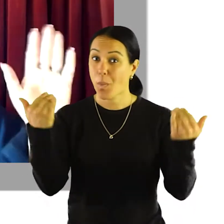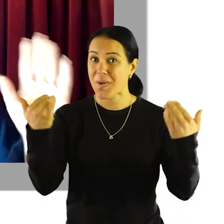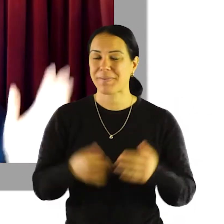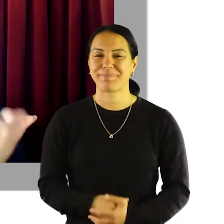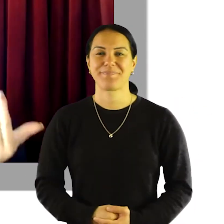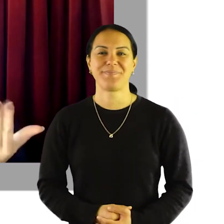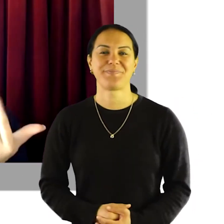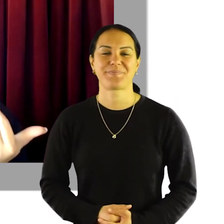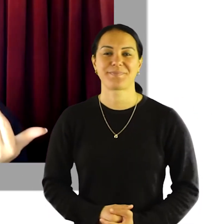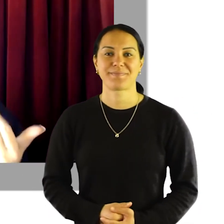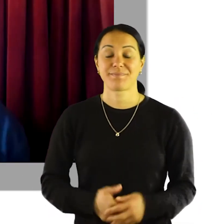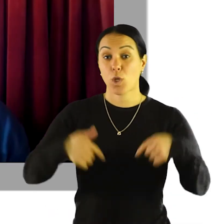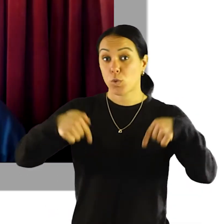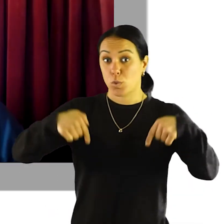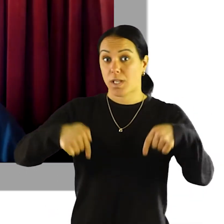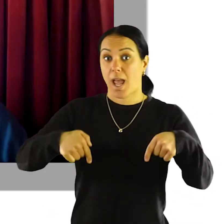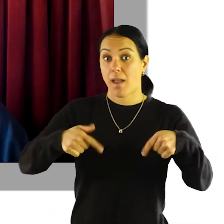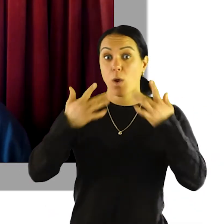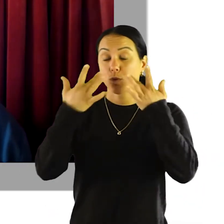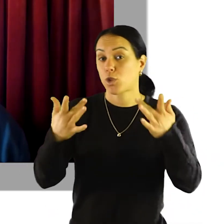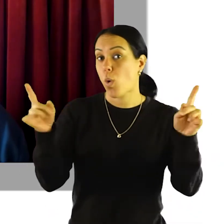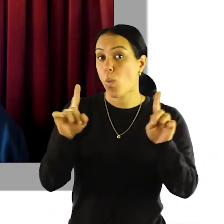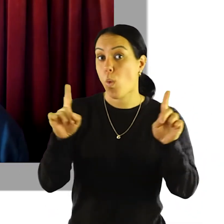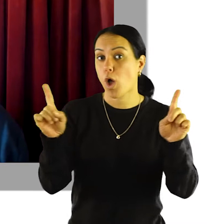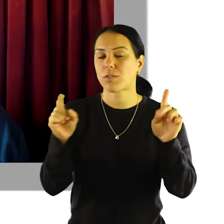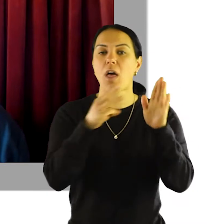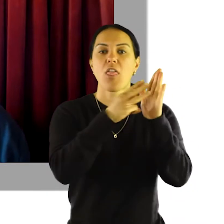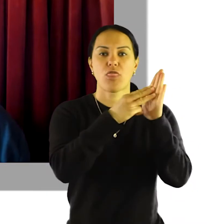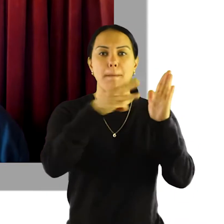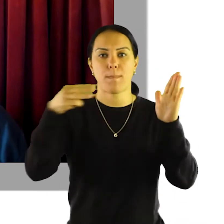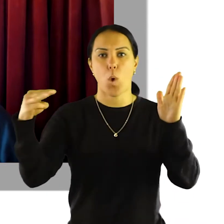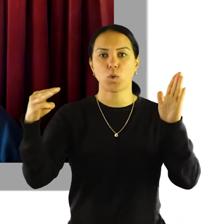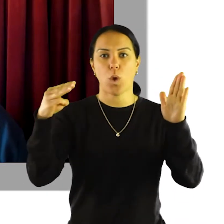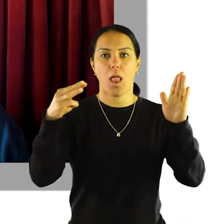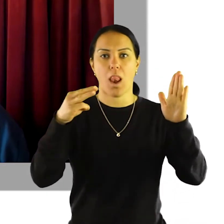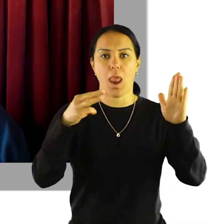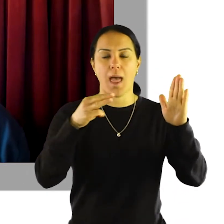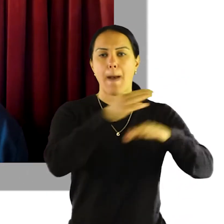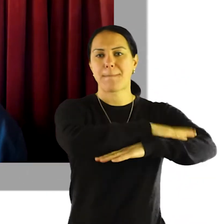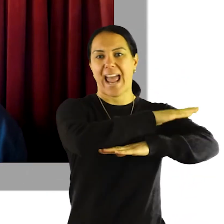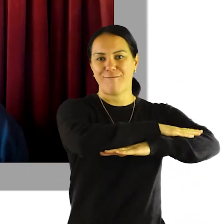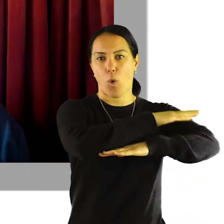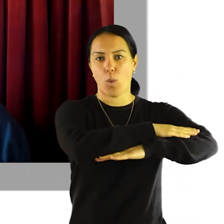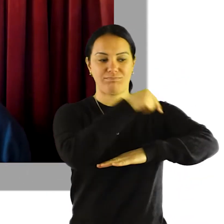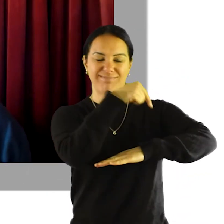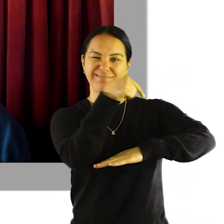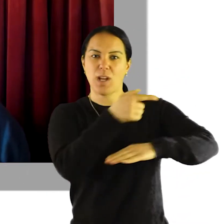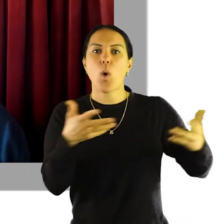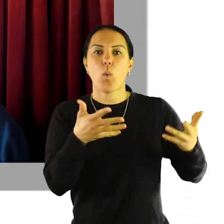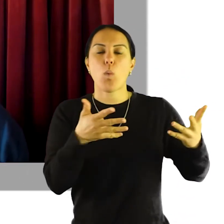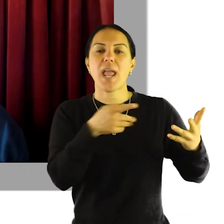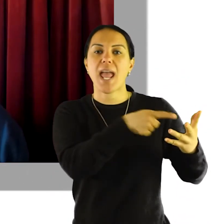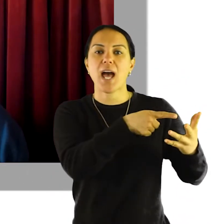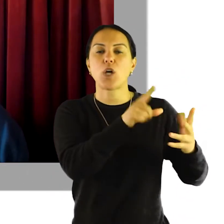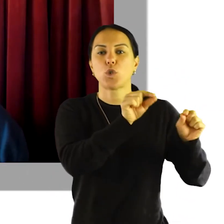Hello, welcome. Today I'm going to show you through the Moodle platform, or where you will be doing